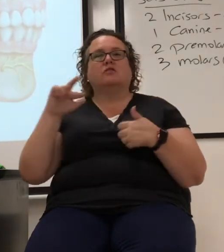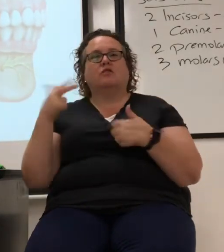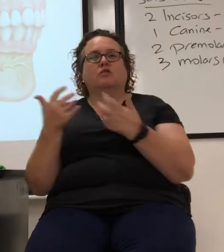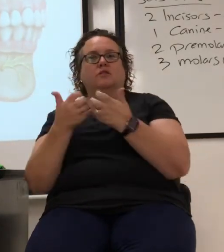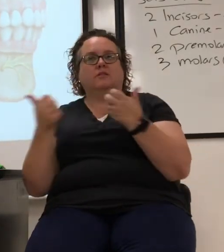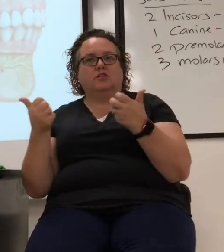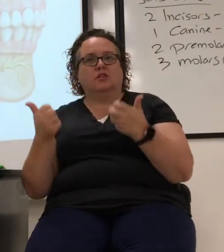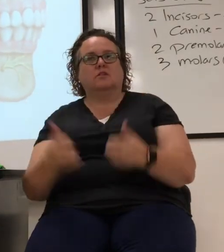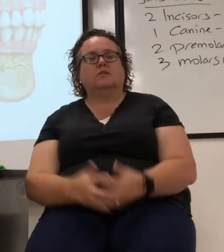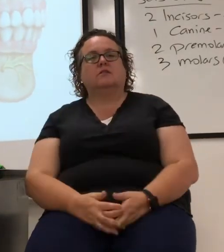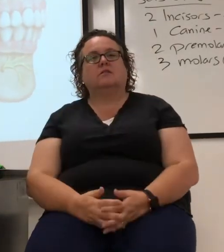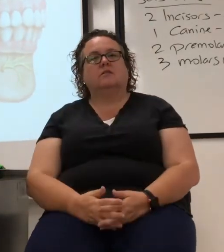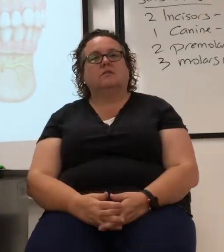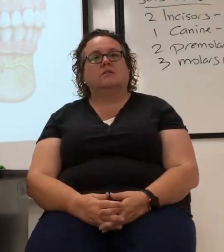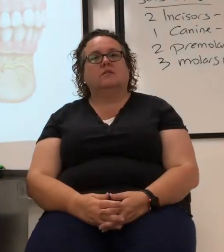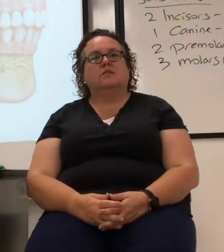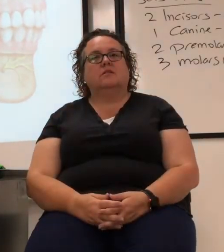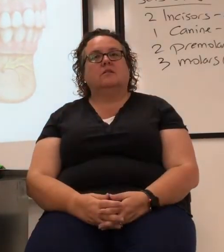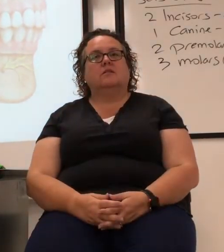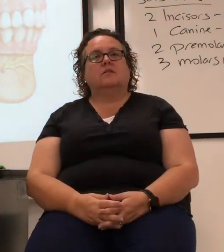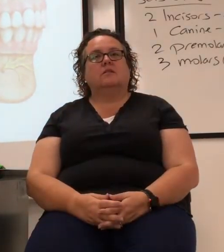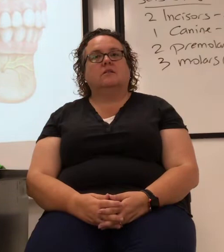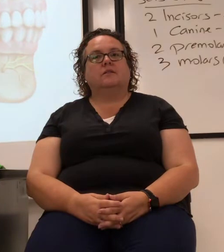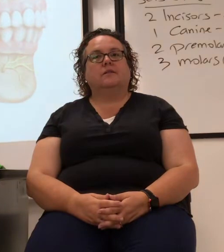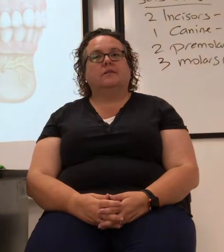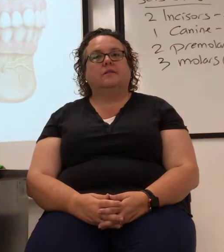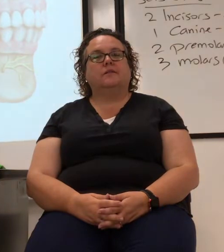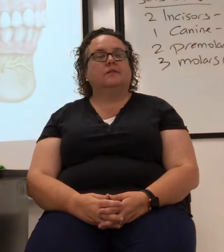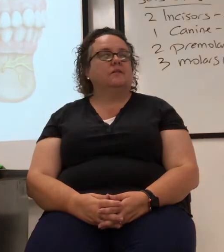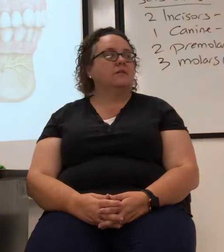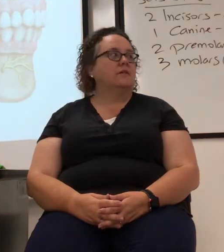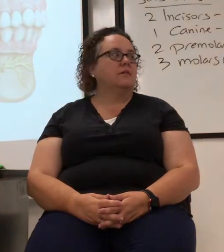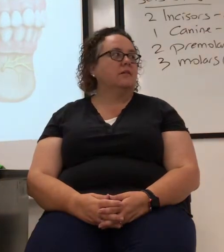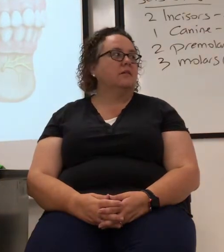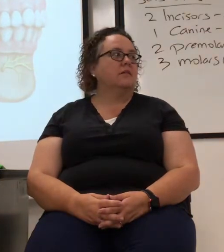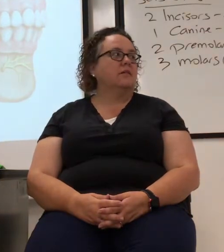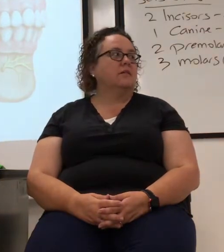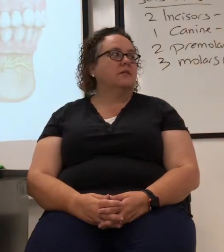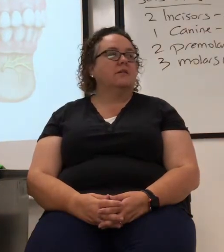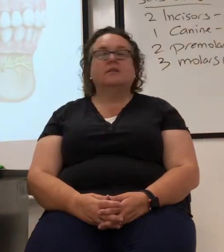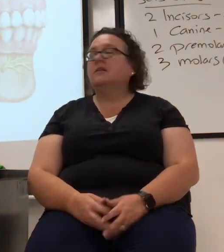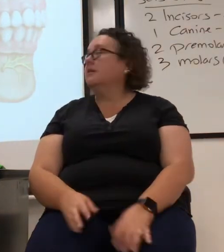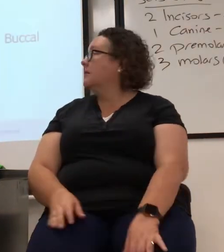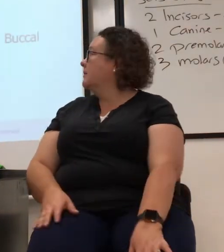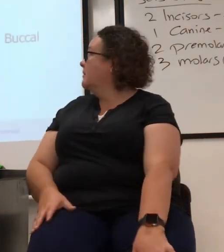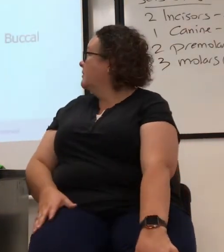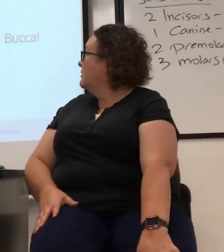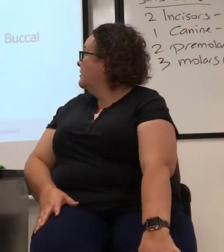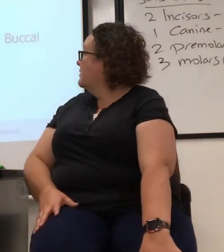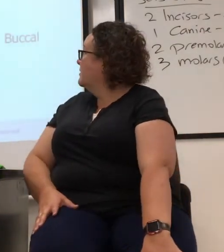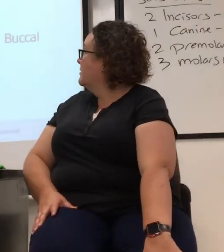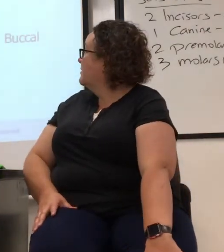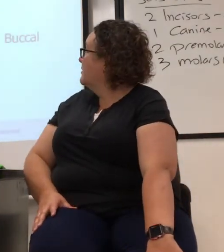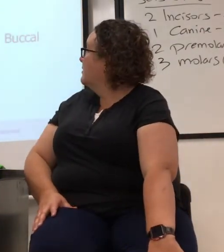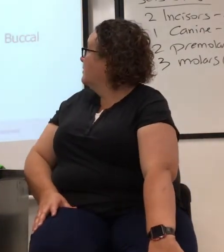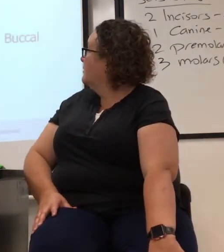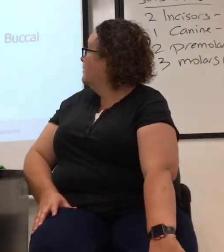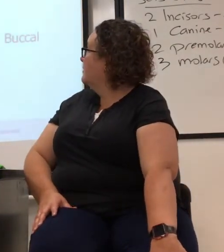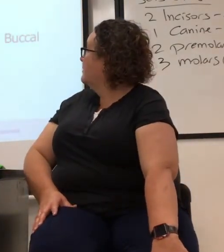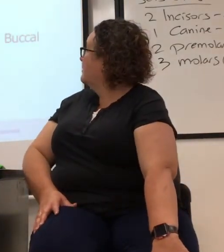picture. Just to give you a sense of that cranial nerve there. Here's a picture of,